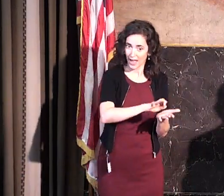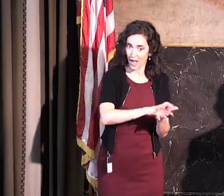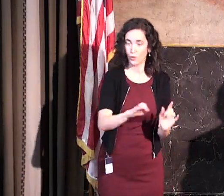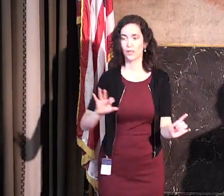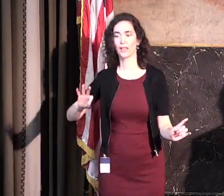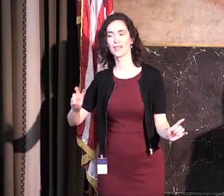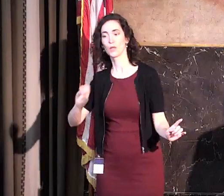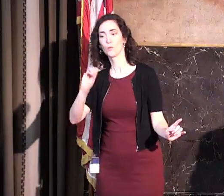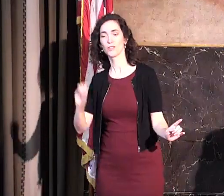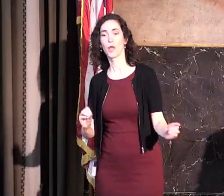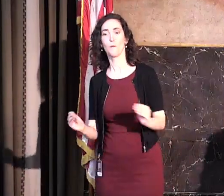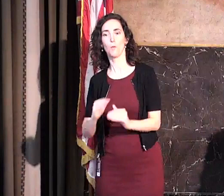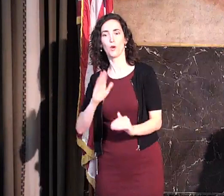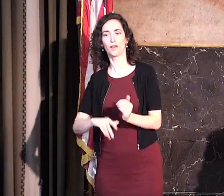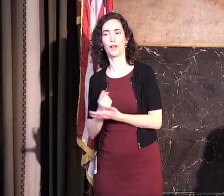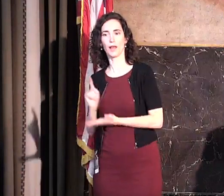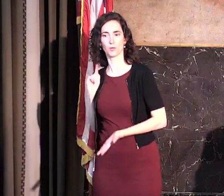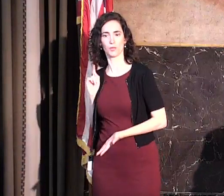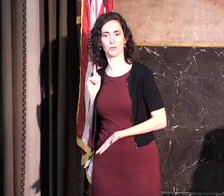week.